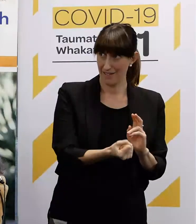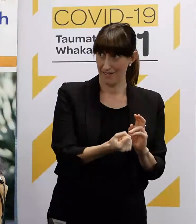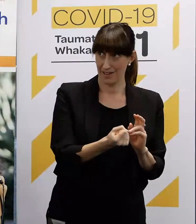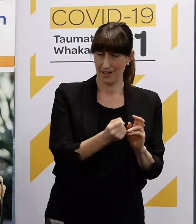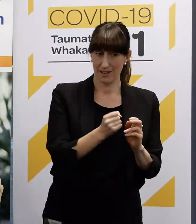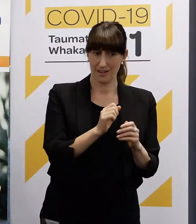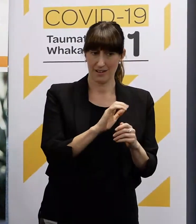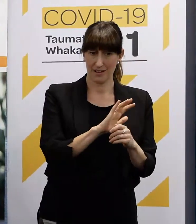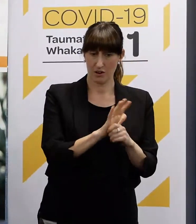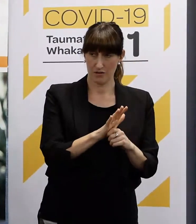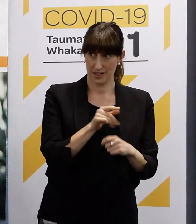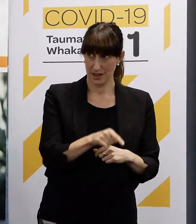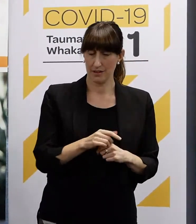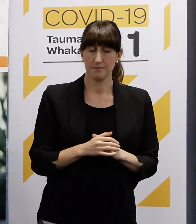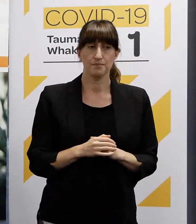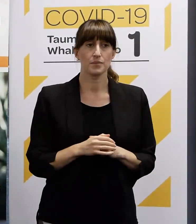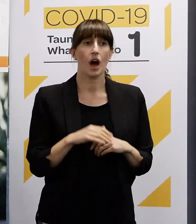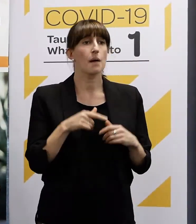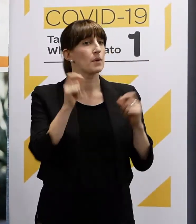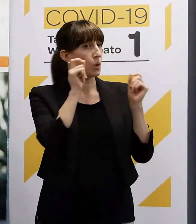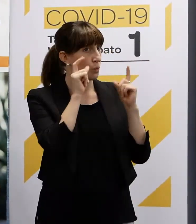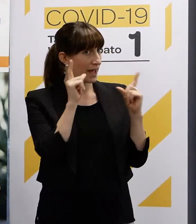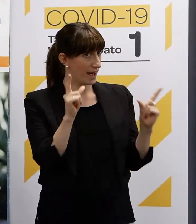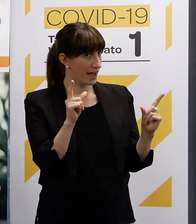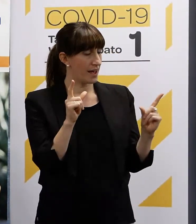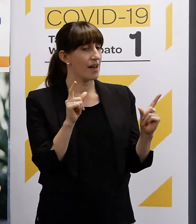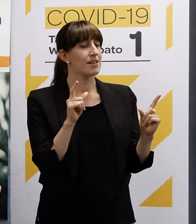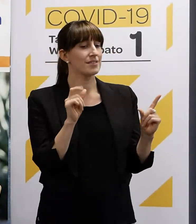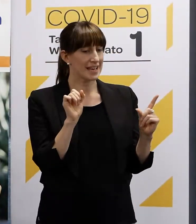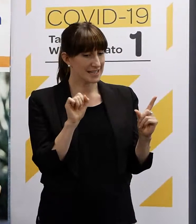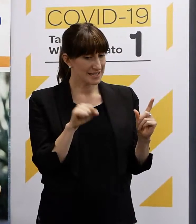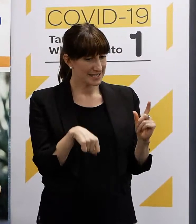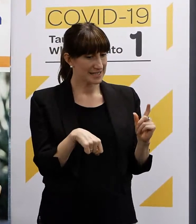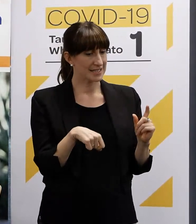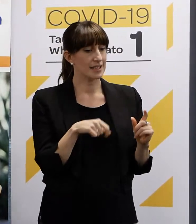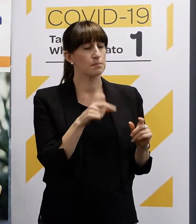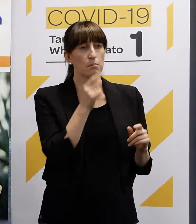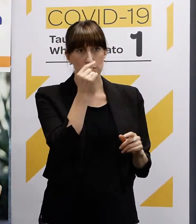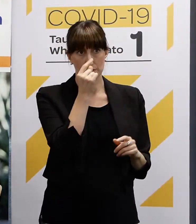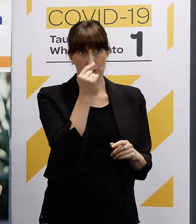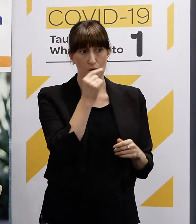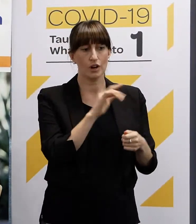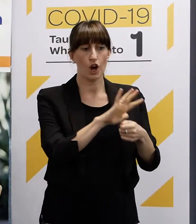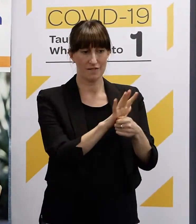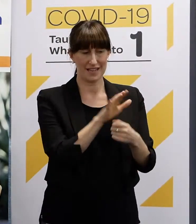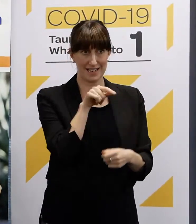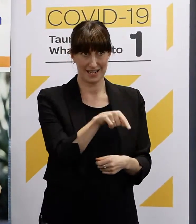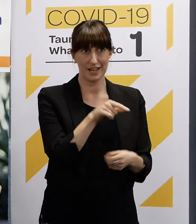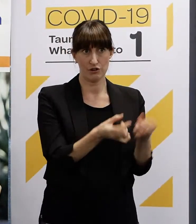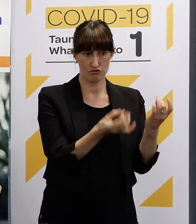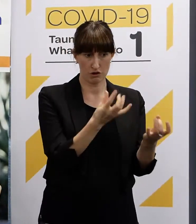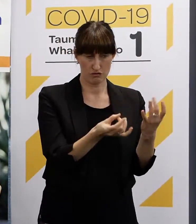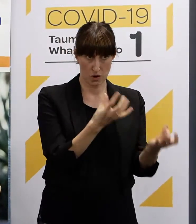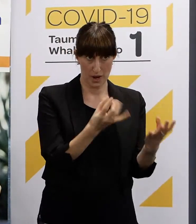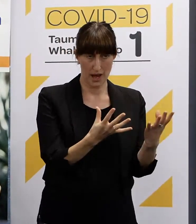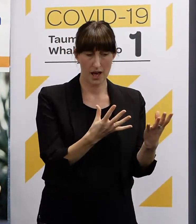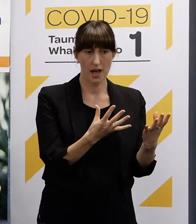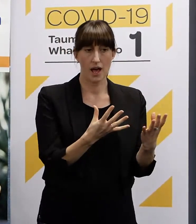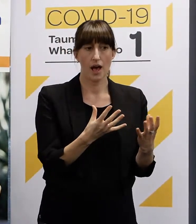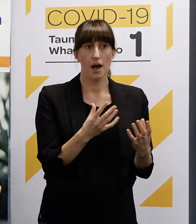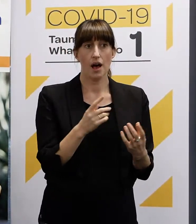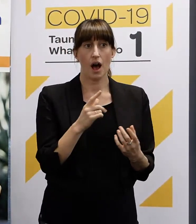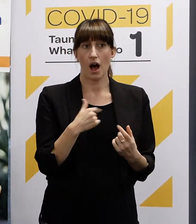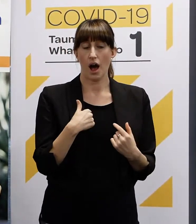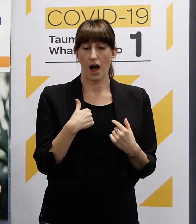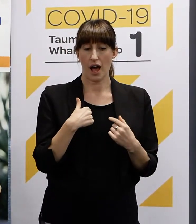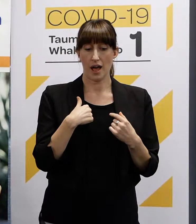that, and it doesn't raise any concerns with me about the way they were transported, because I know, having talked to Air Commodore Webb and his team, that the very